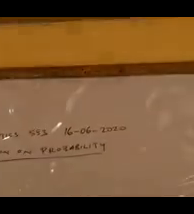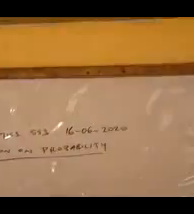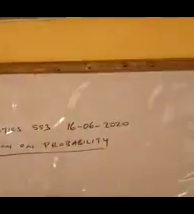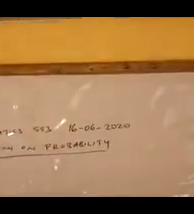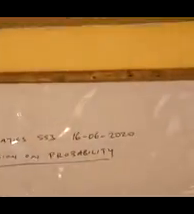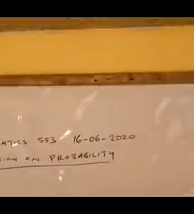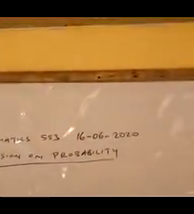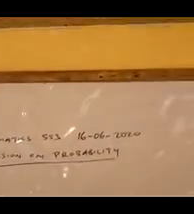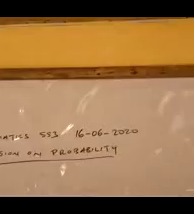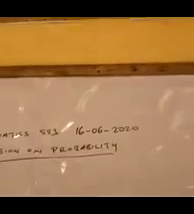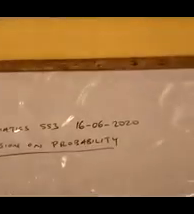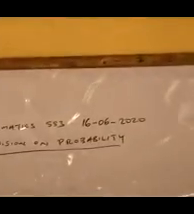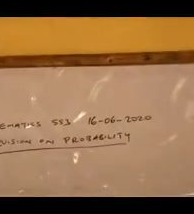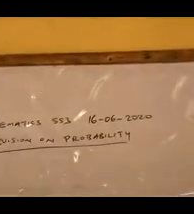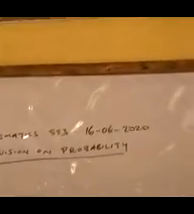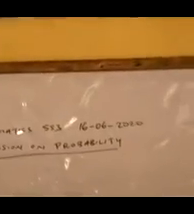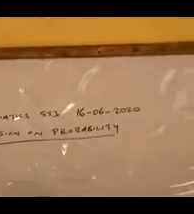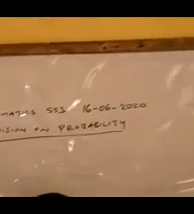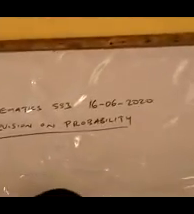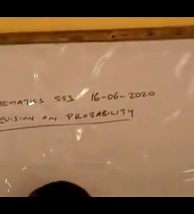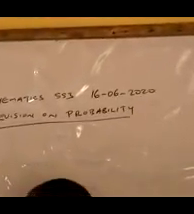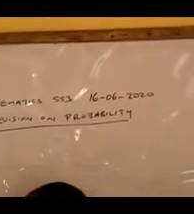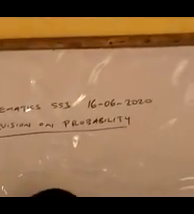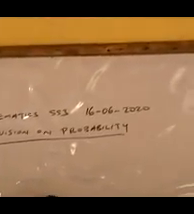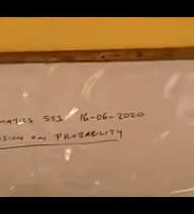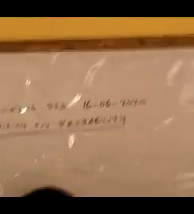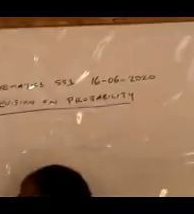as the ratio of number